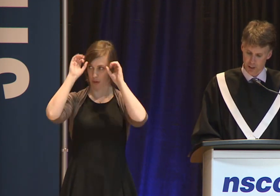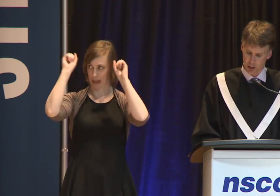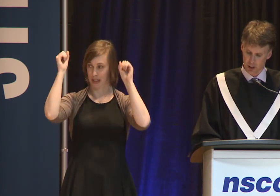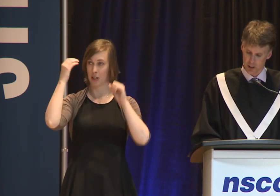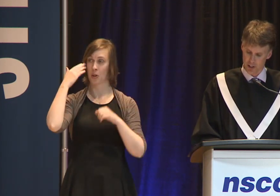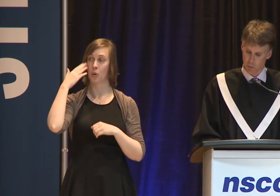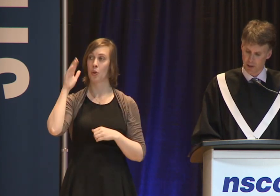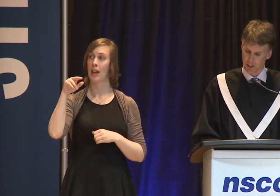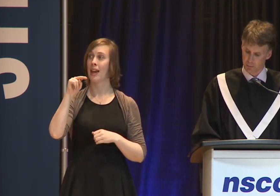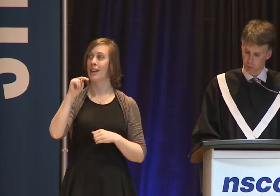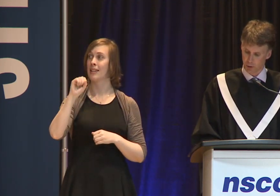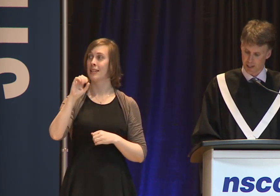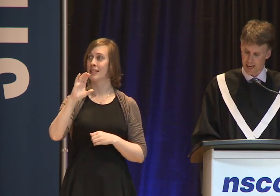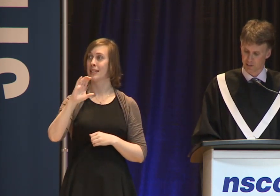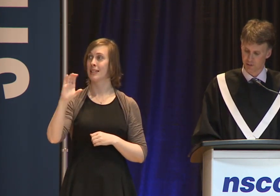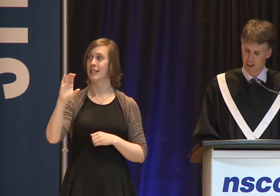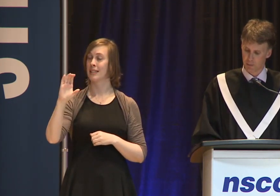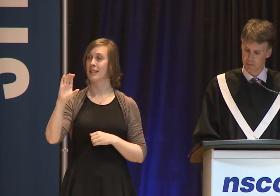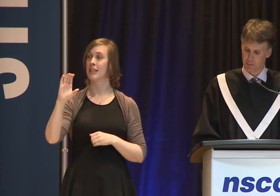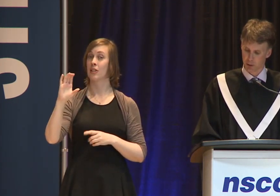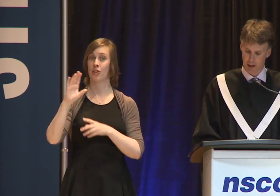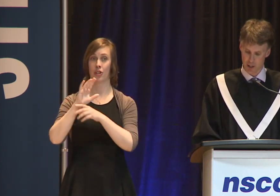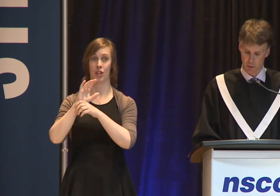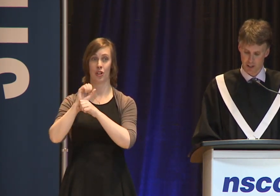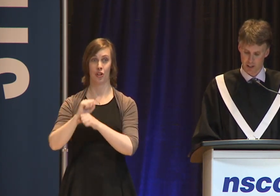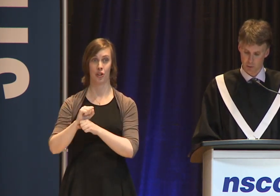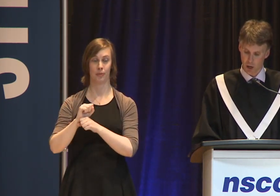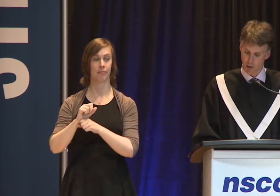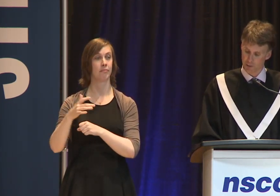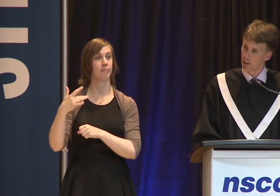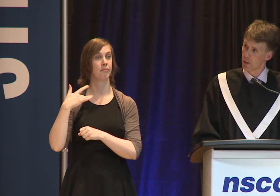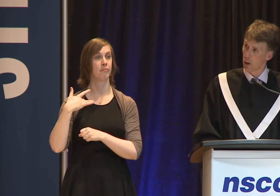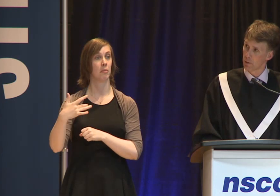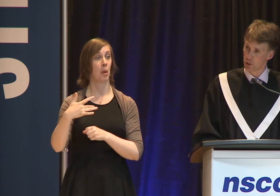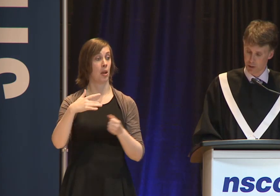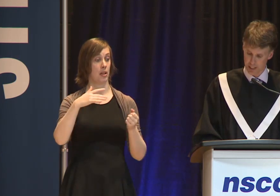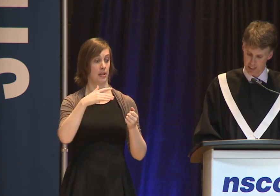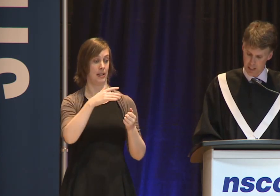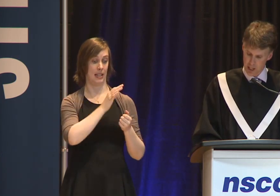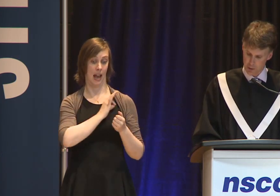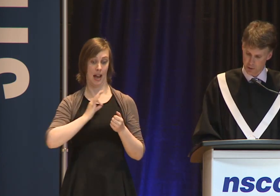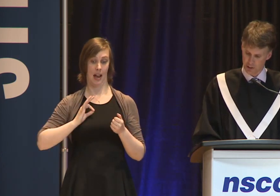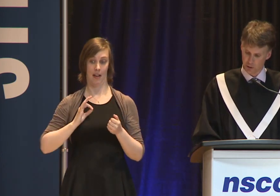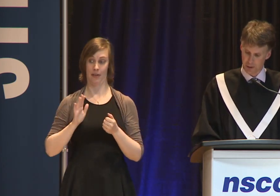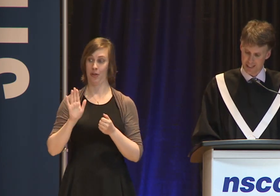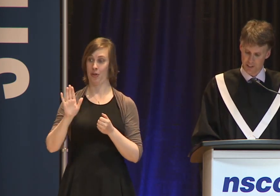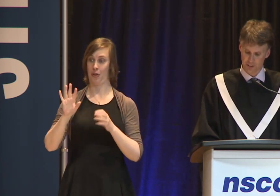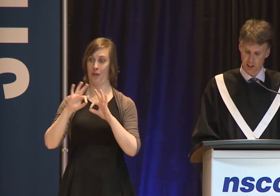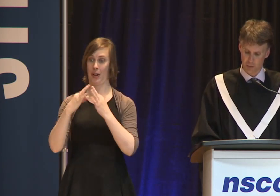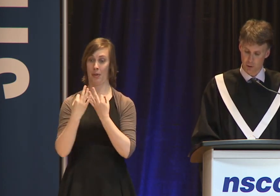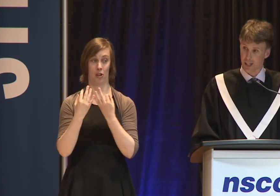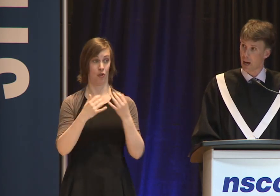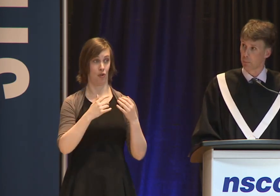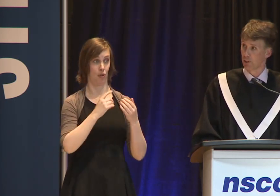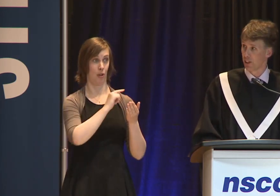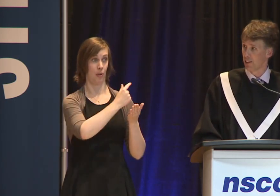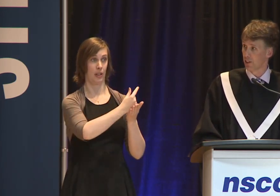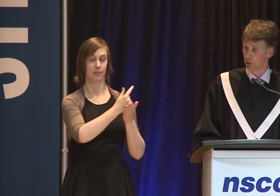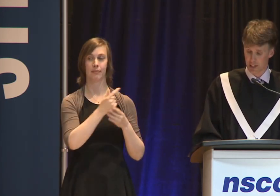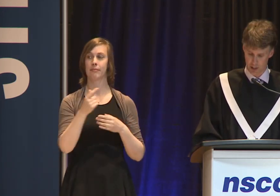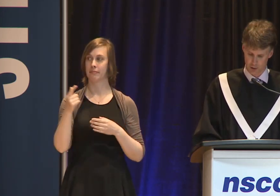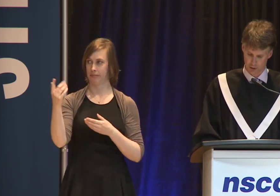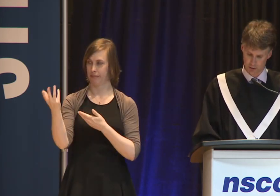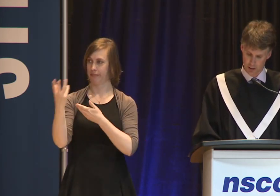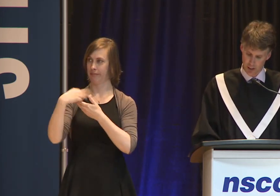Scotia Community College that when an employee has a family member graduating, we offer them the opportunity to participate in the ceremony and